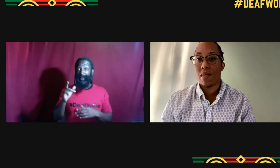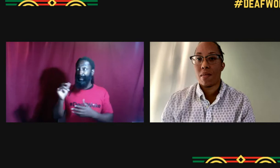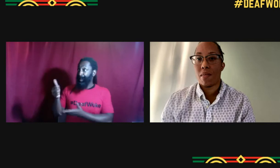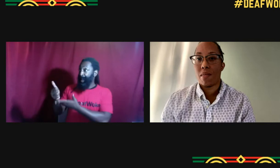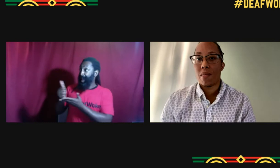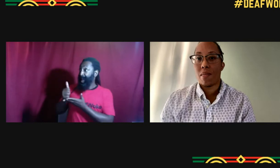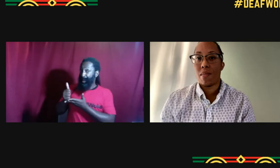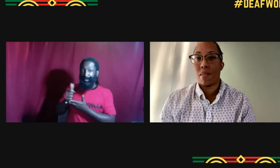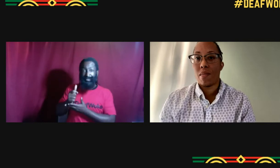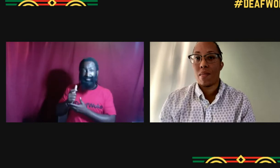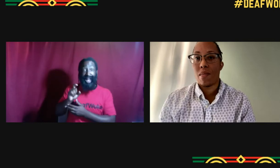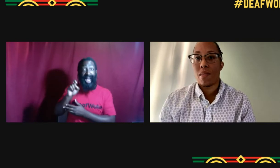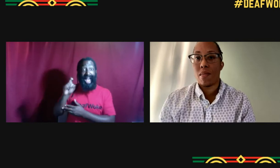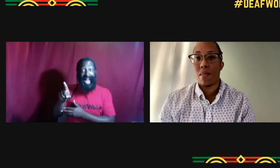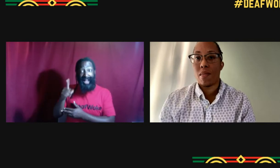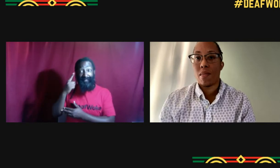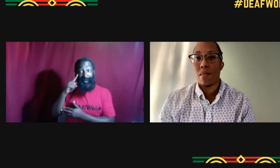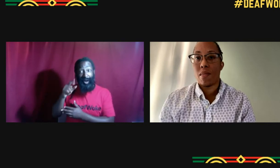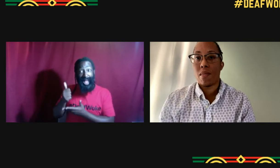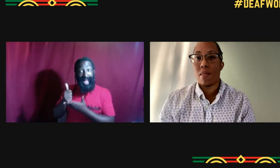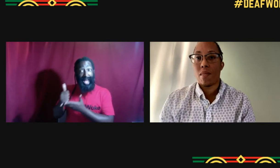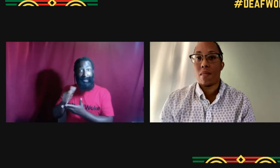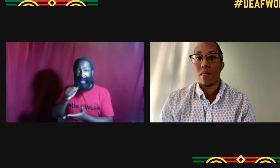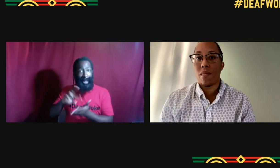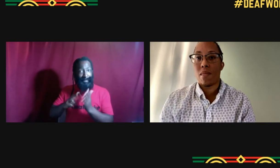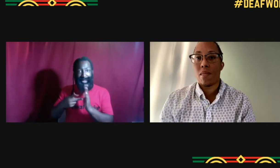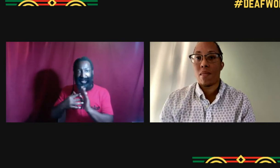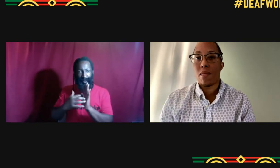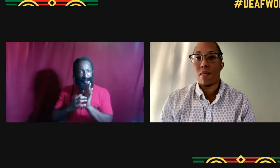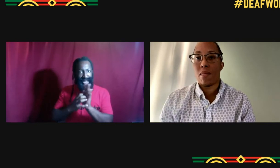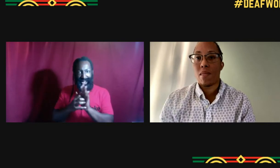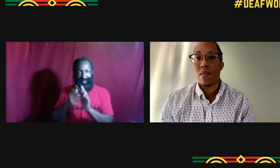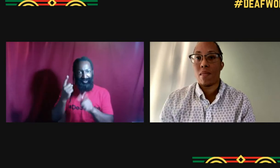There are different ways in which we can be supported.